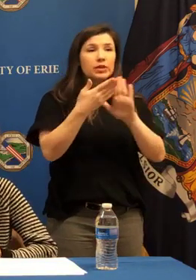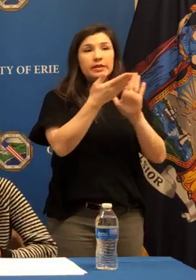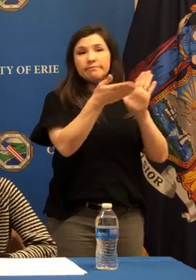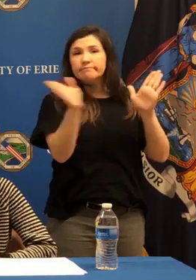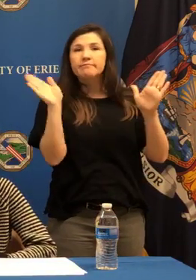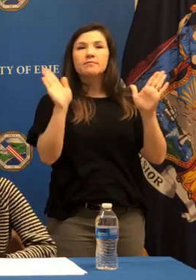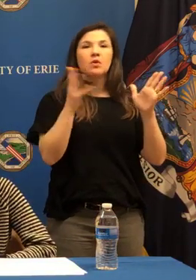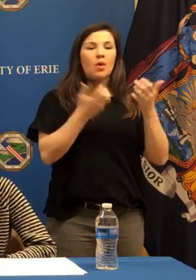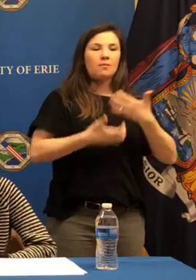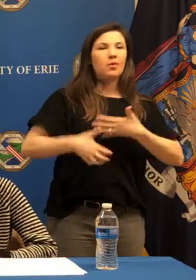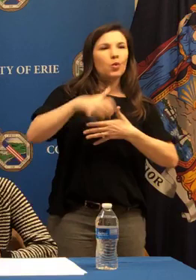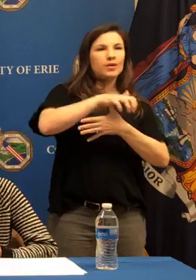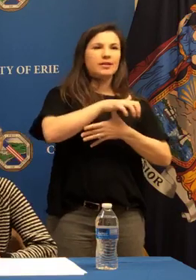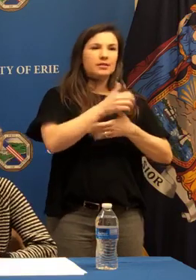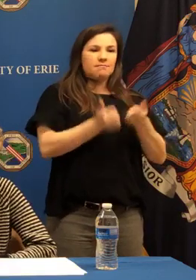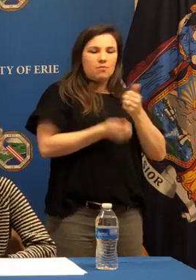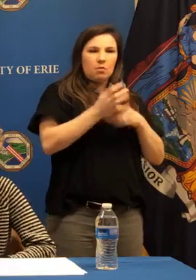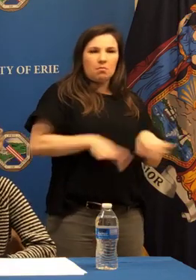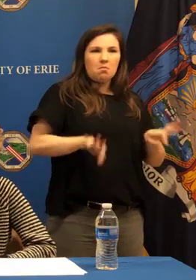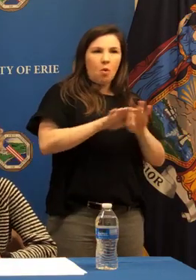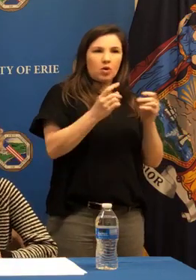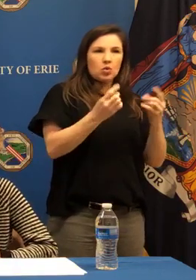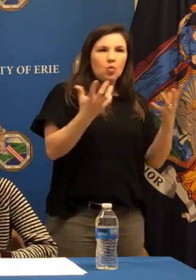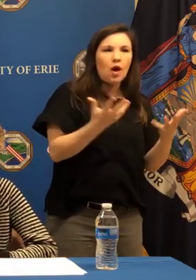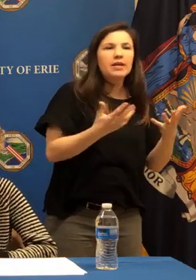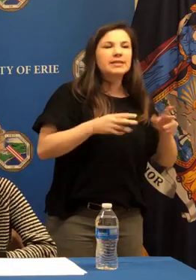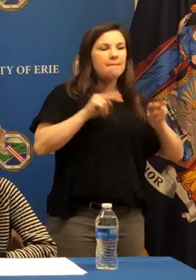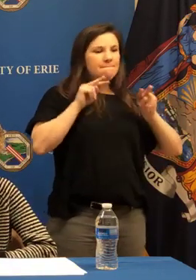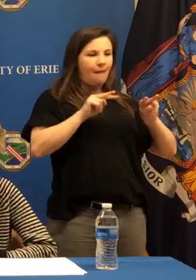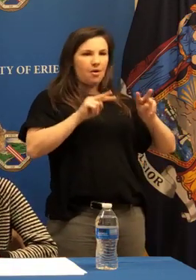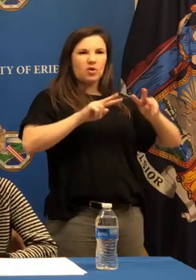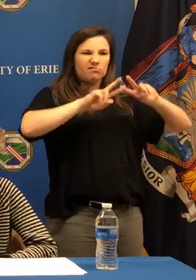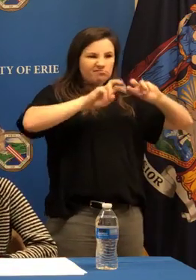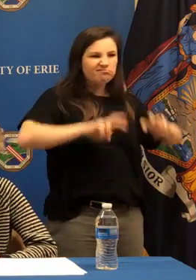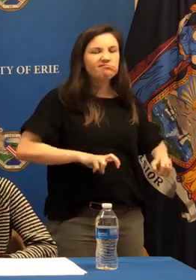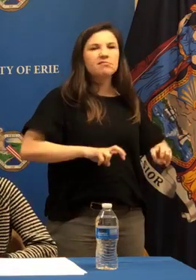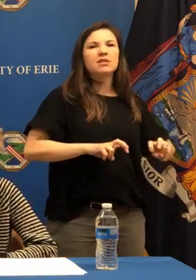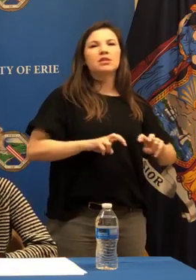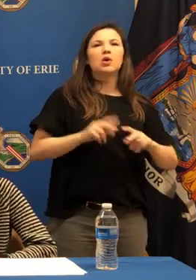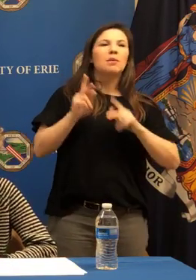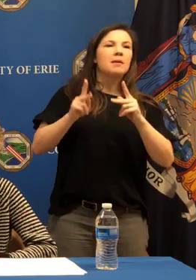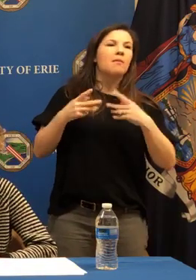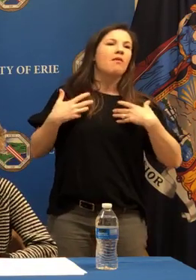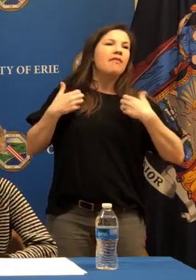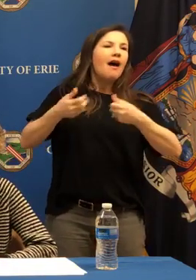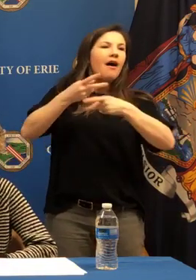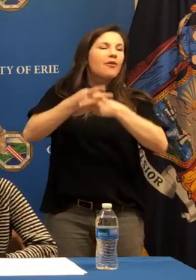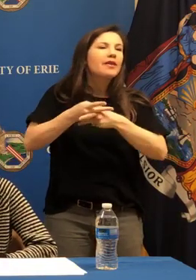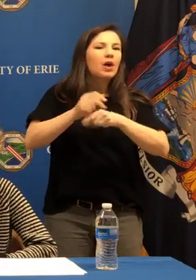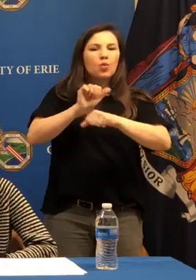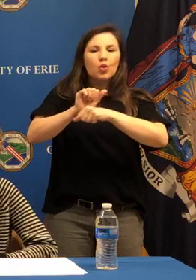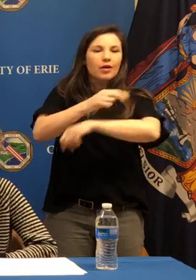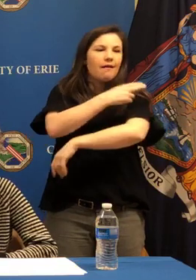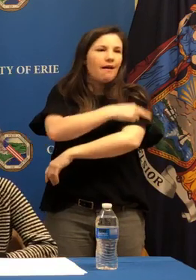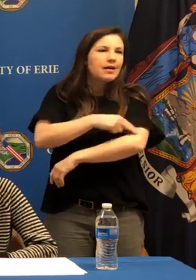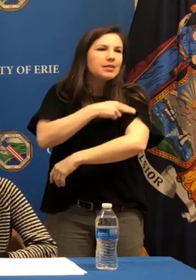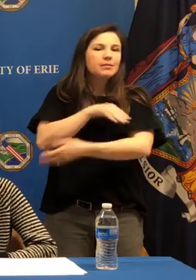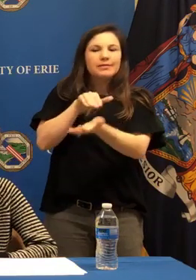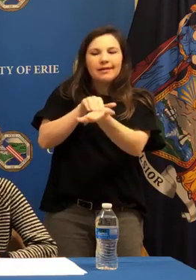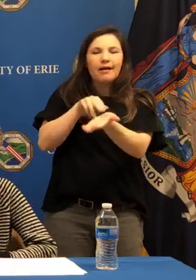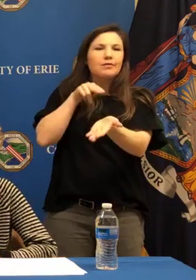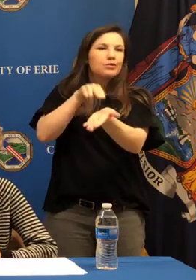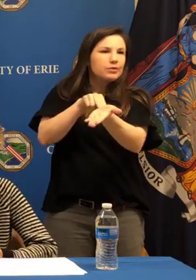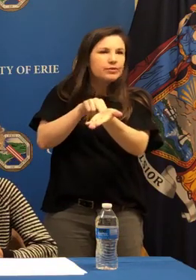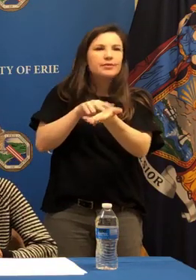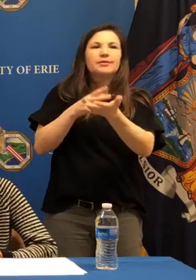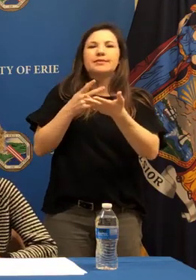prioritize monitoring of our susceptible individuals. So those are people in the healthcare settings, people working in the hospital, people